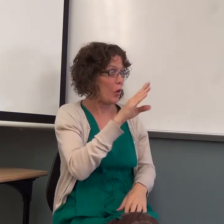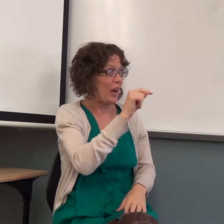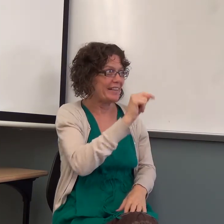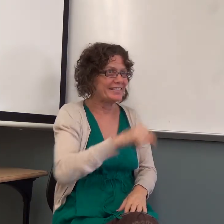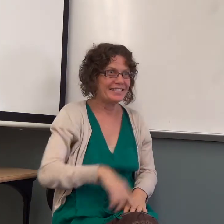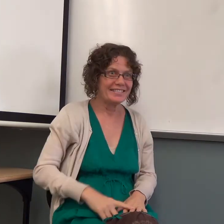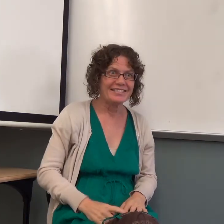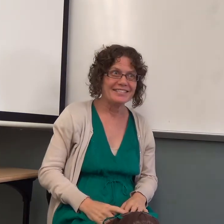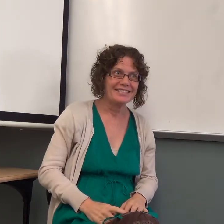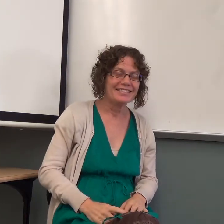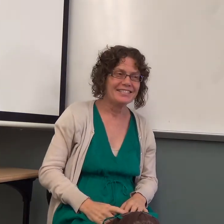makes sense.